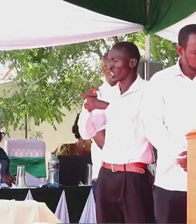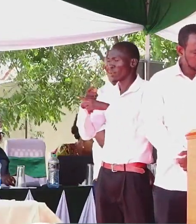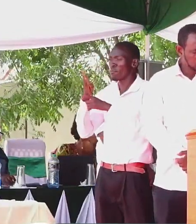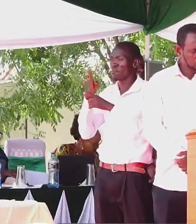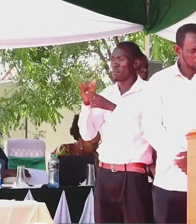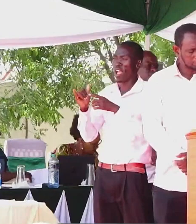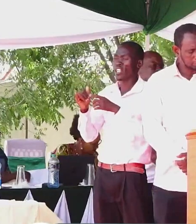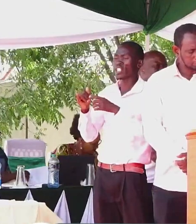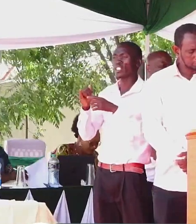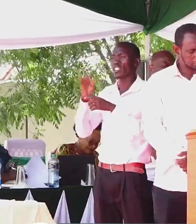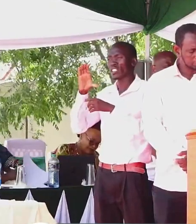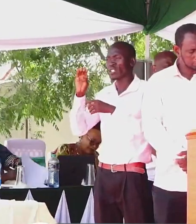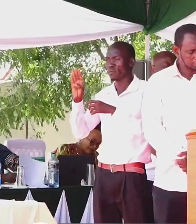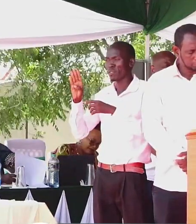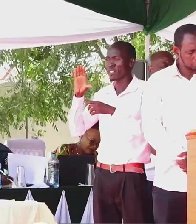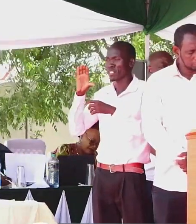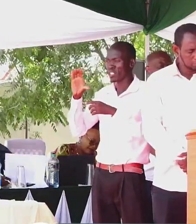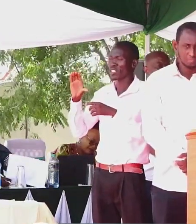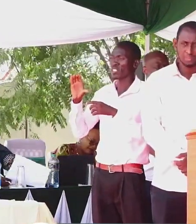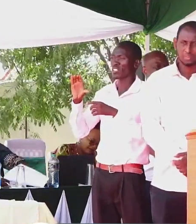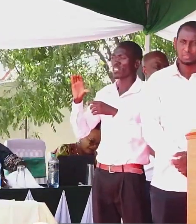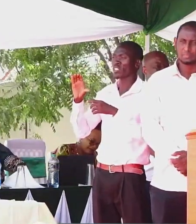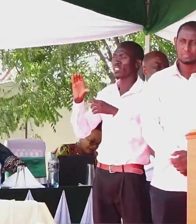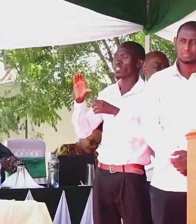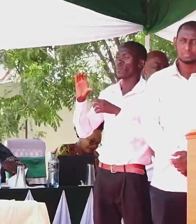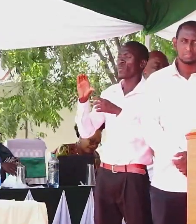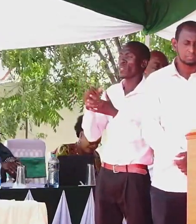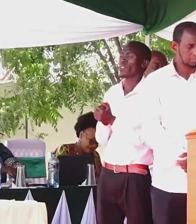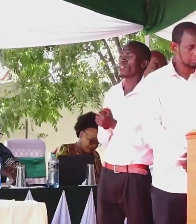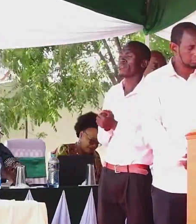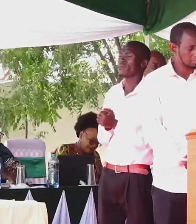of course, refresher trainings. And